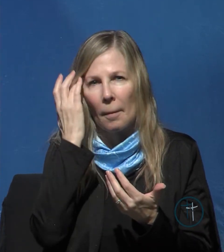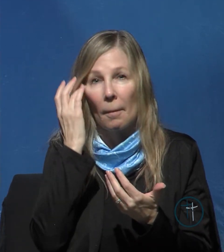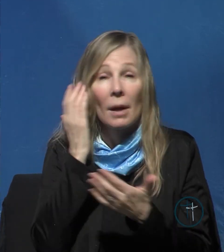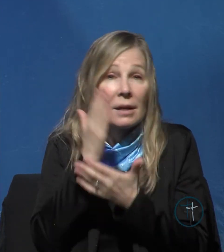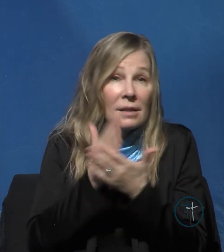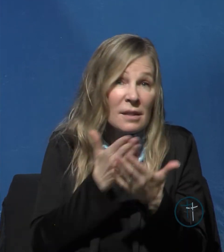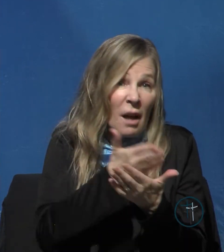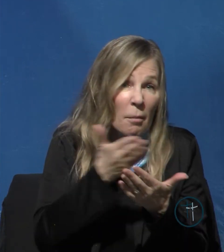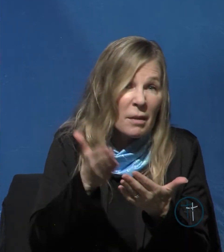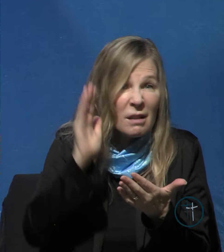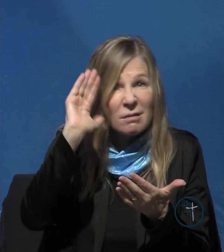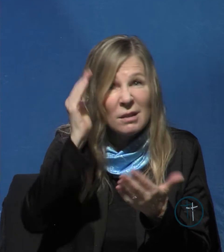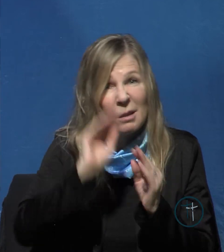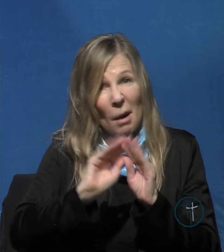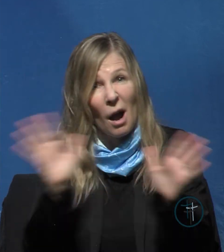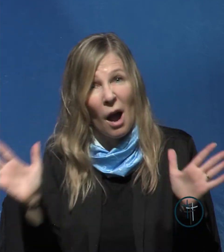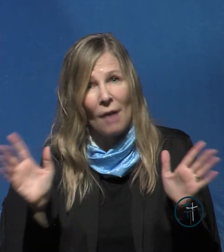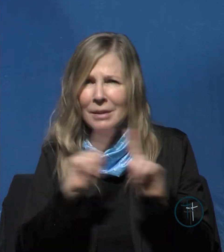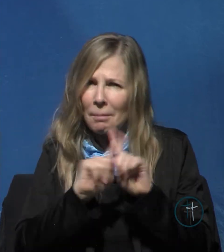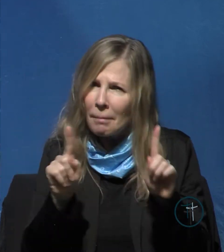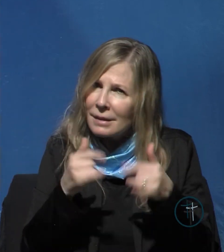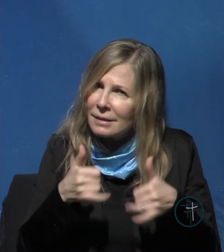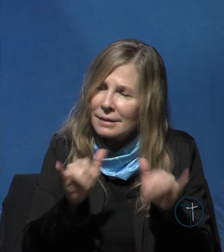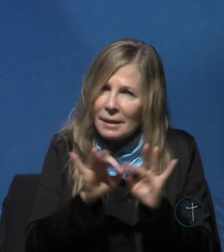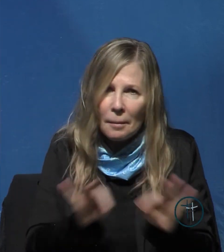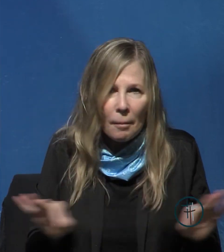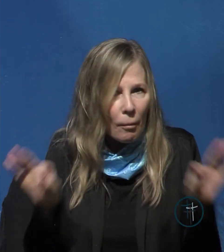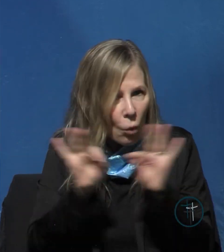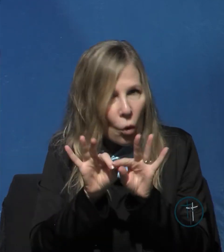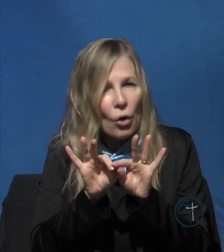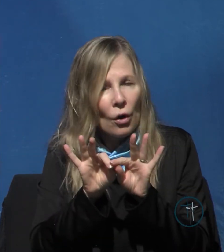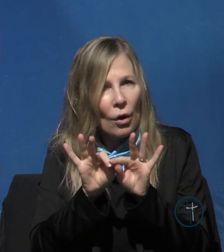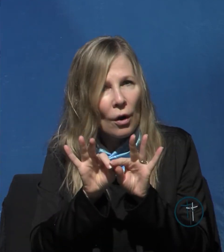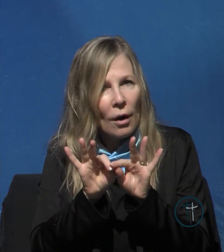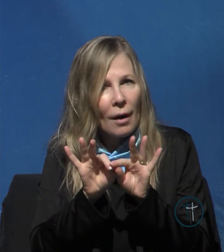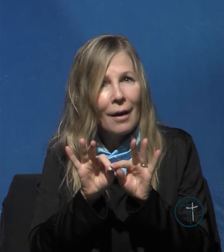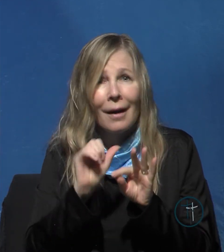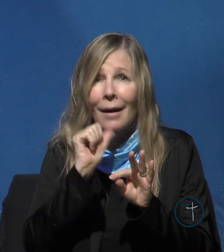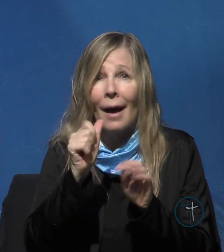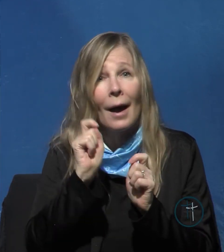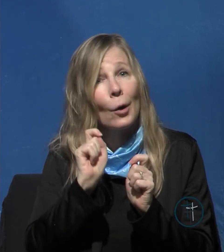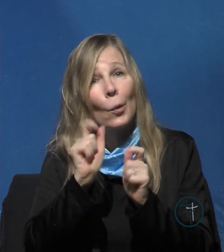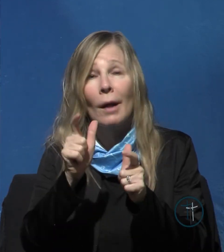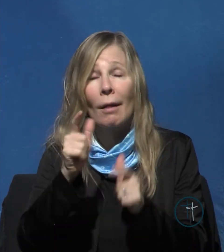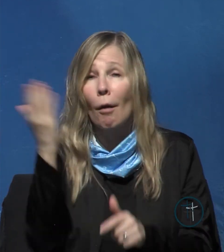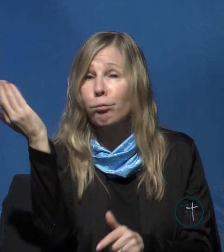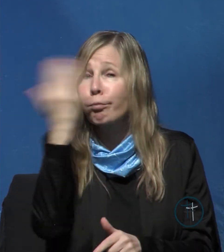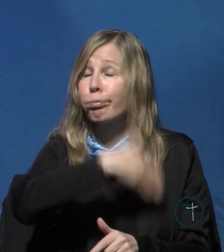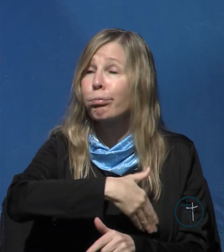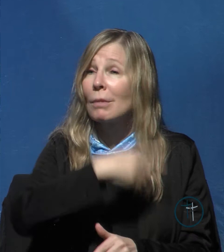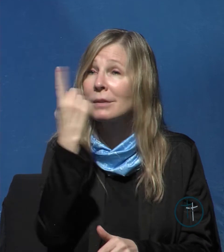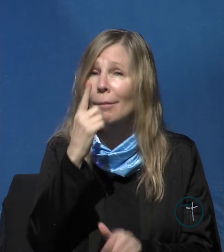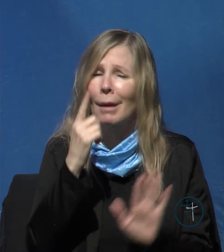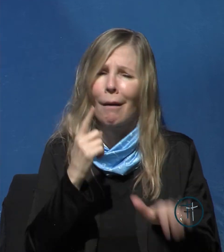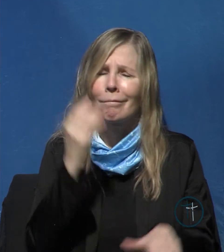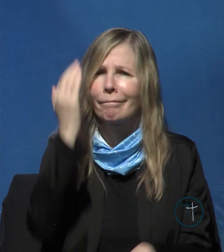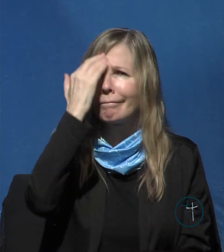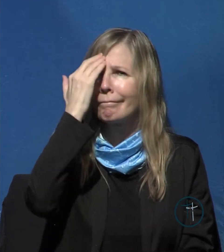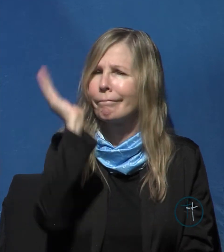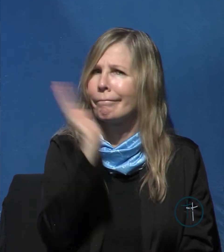Some of the things may seem obvious, but I think it's important for us to not too quickly run past something that looks